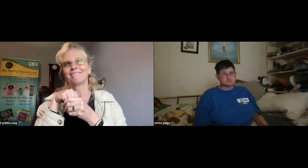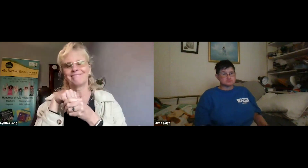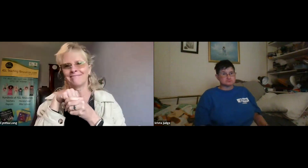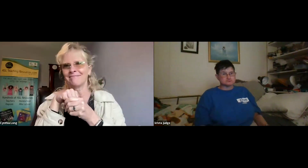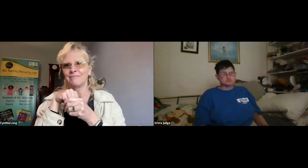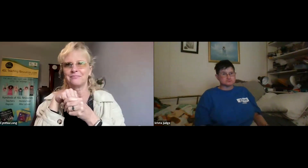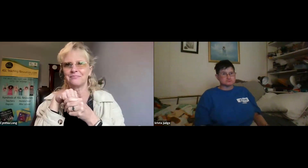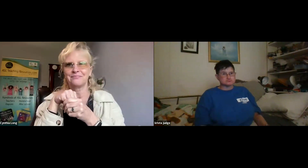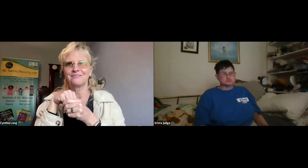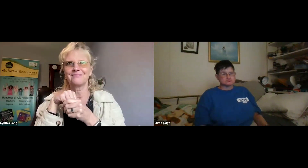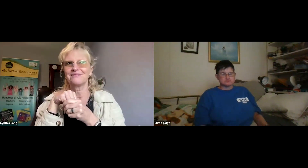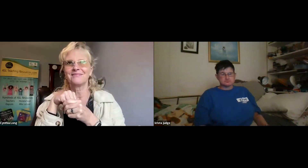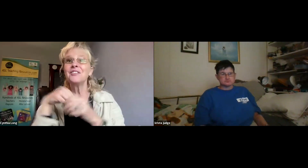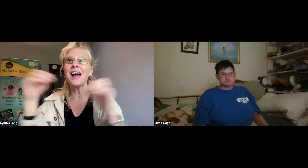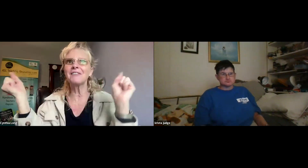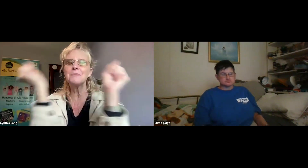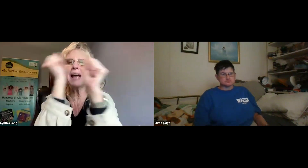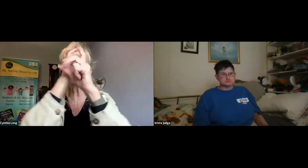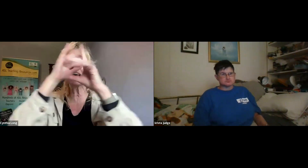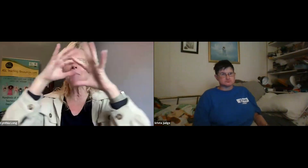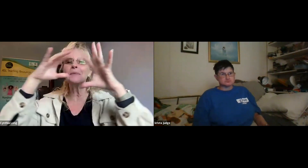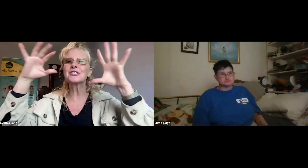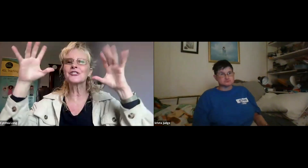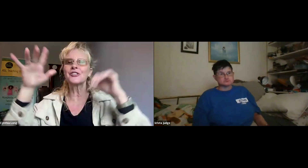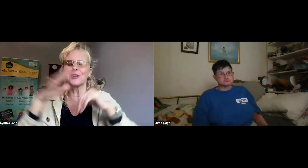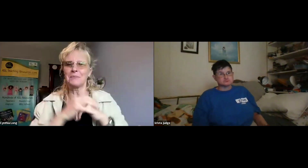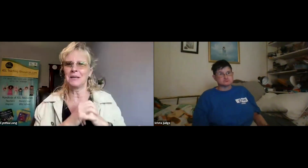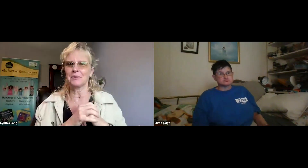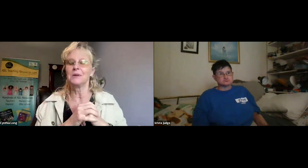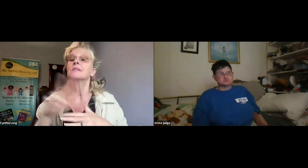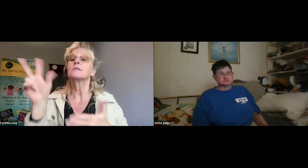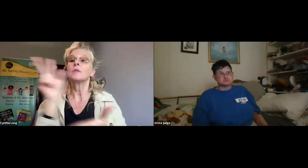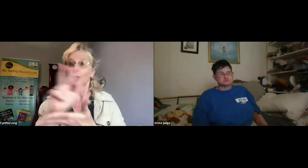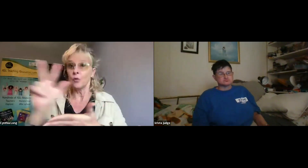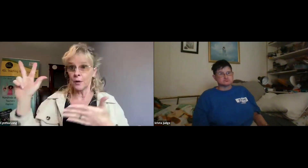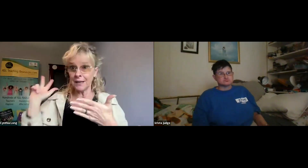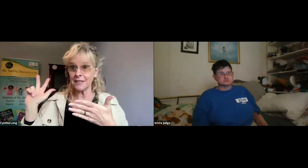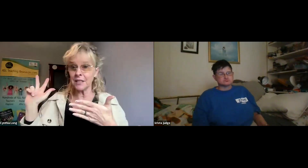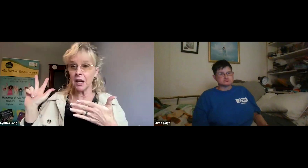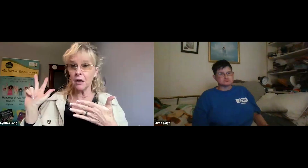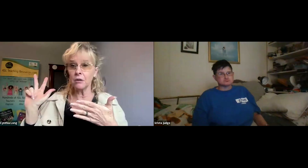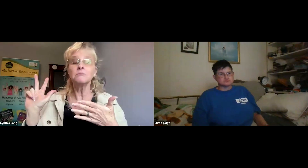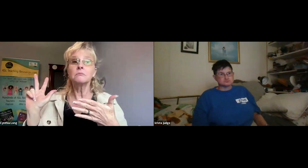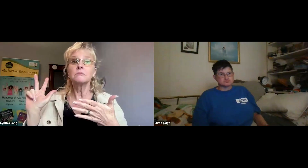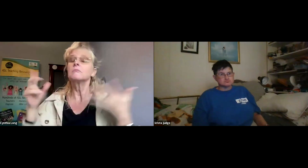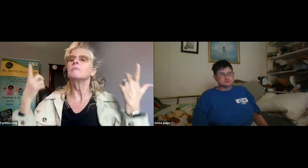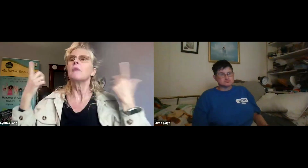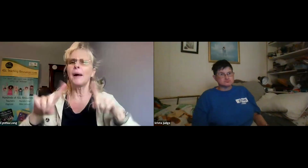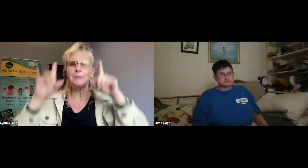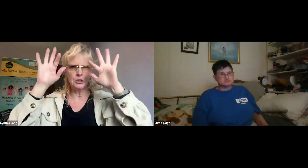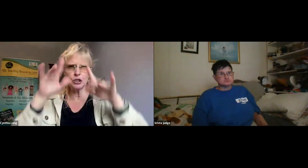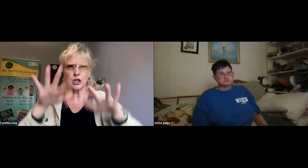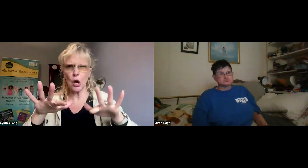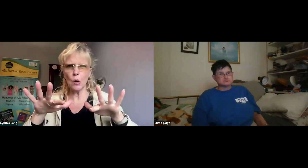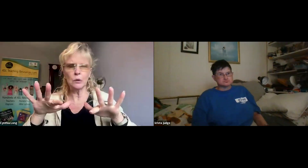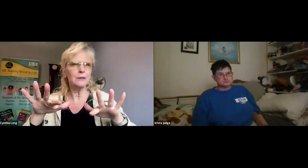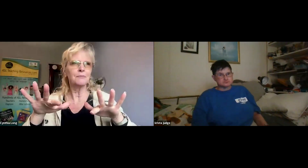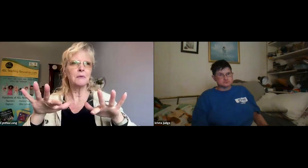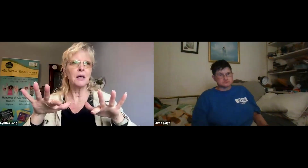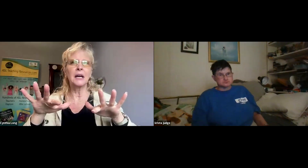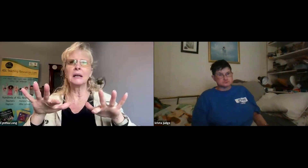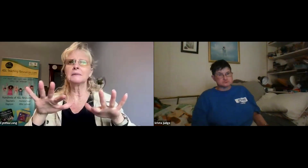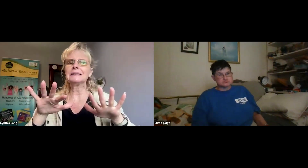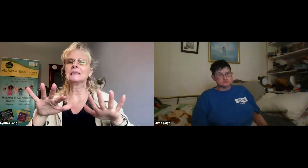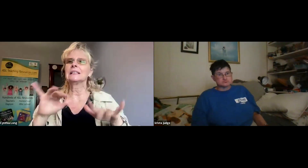in. You have to paint that picture for the people. 3 weeks ago, happened